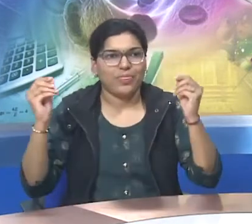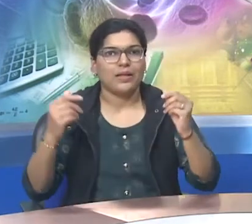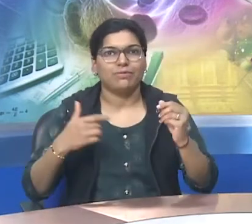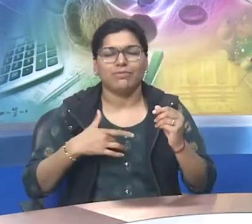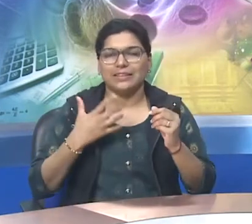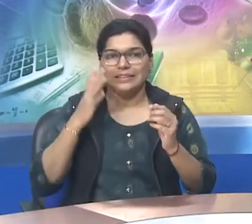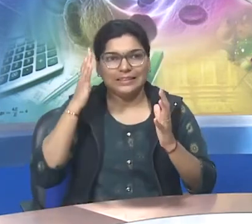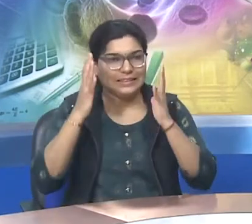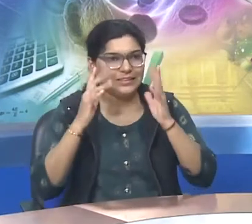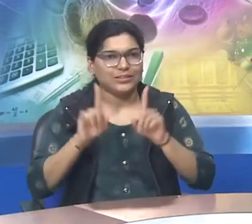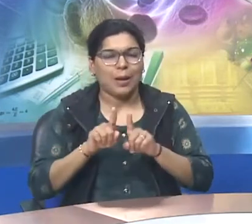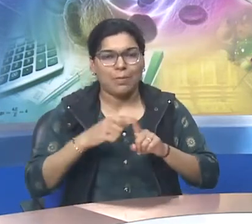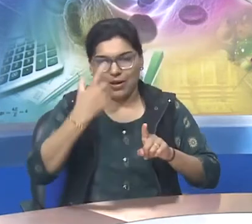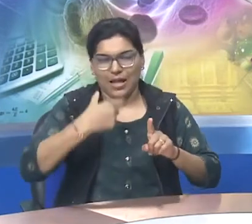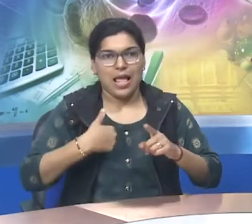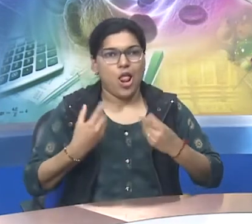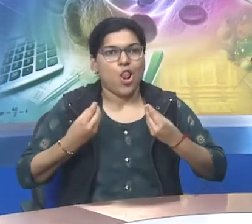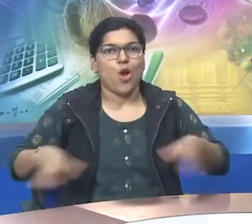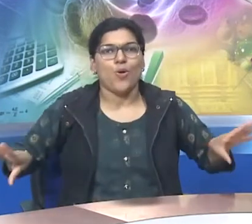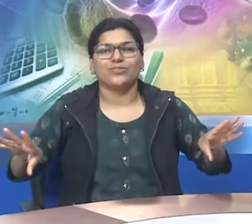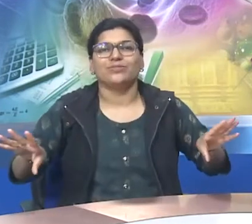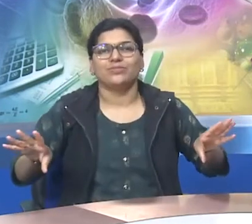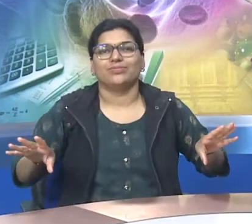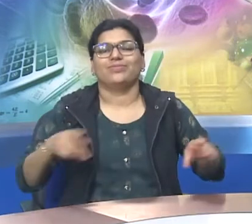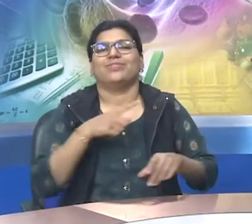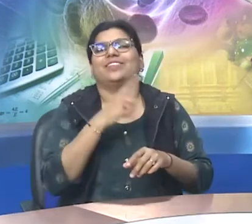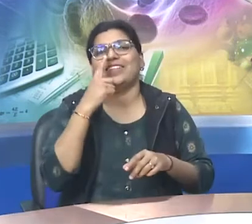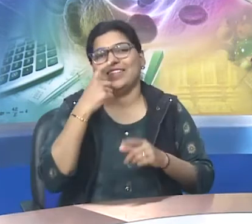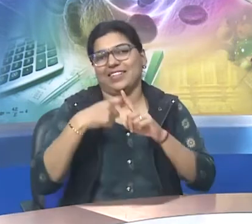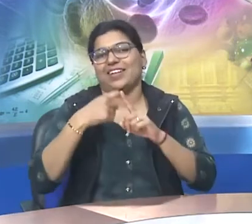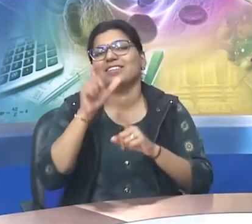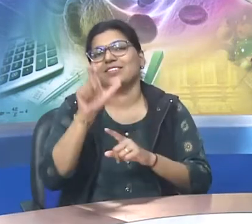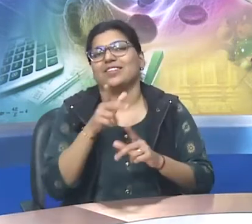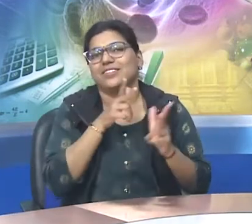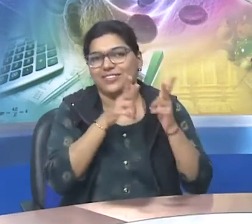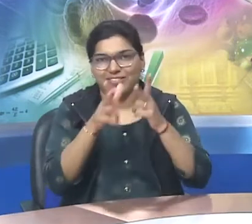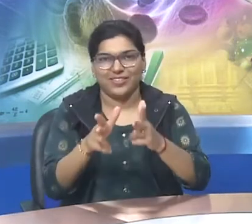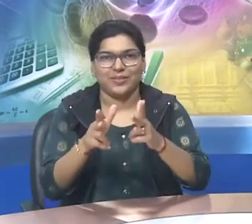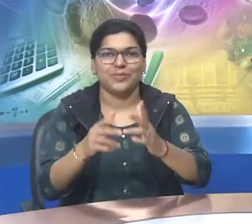gone to heaven, or she has passed away.